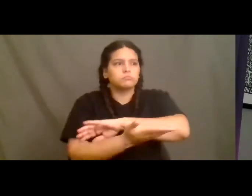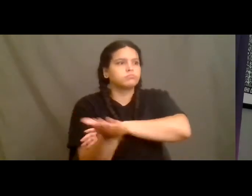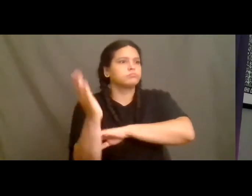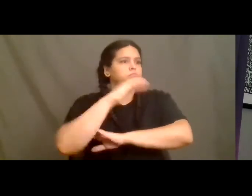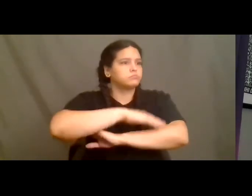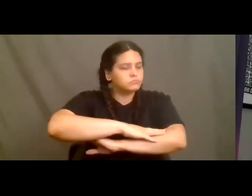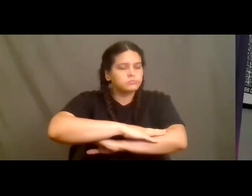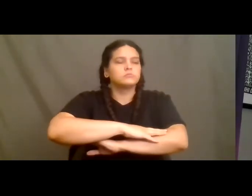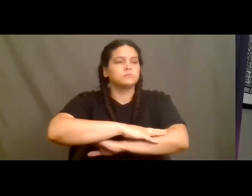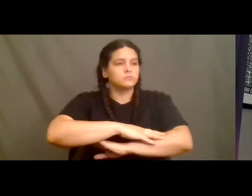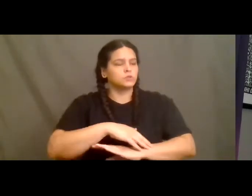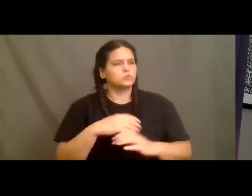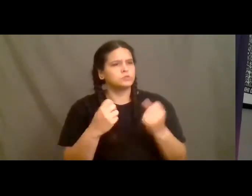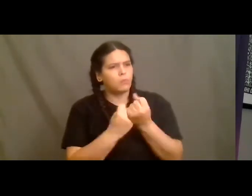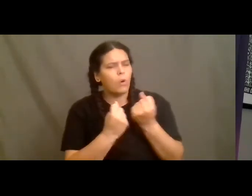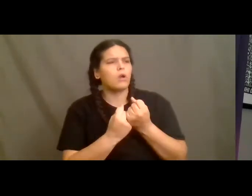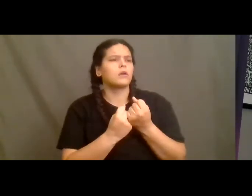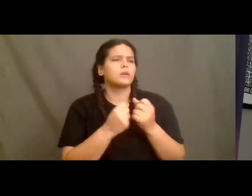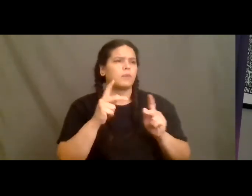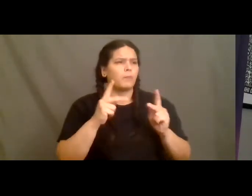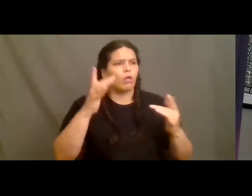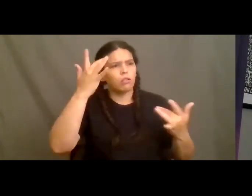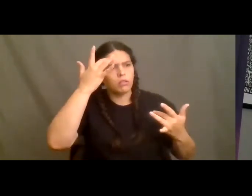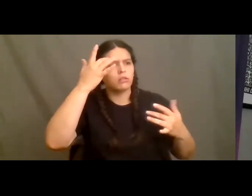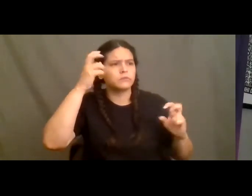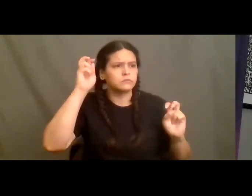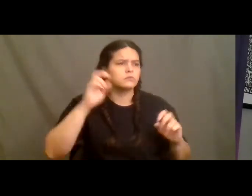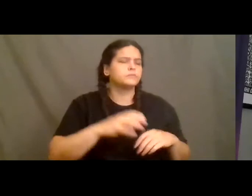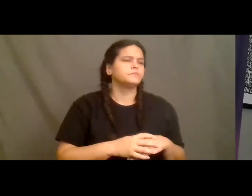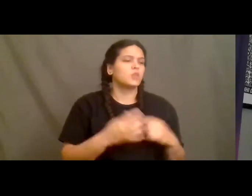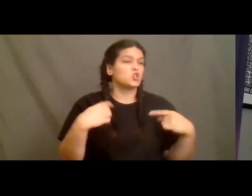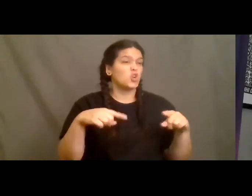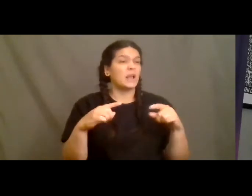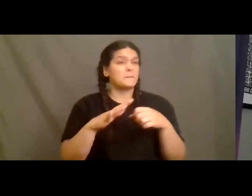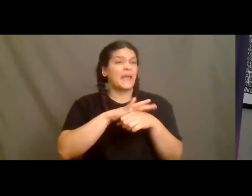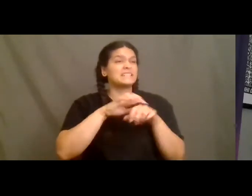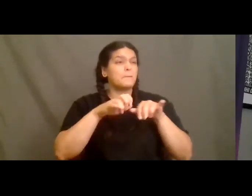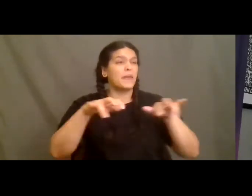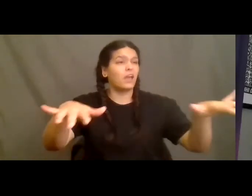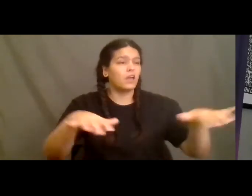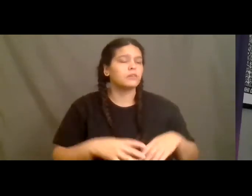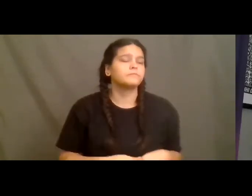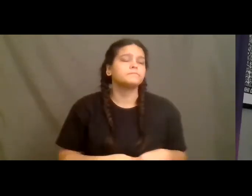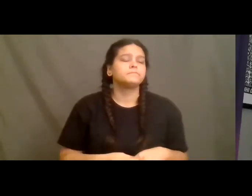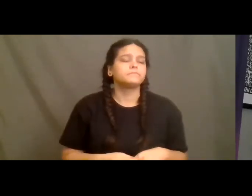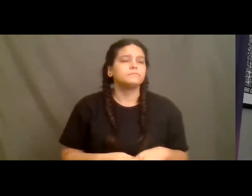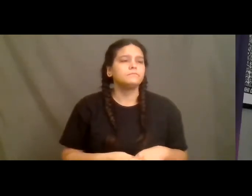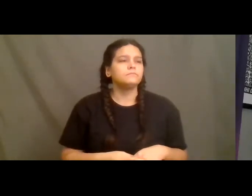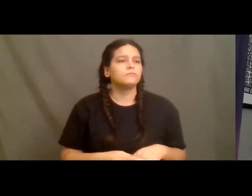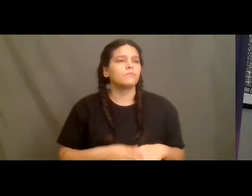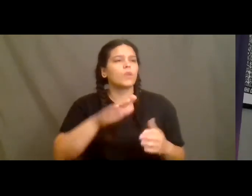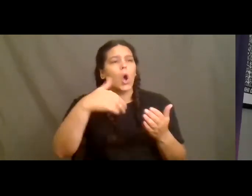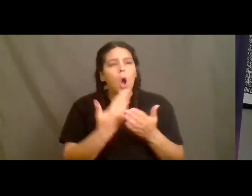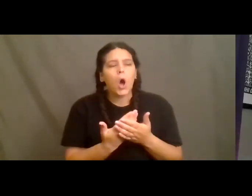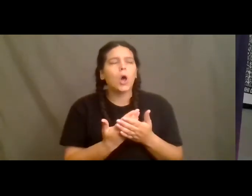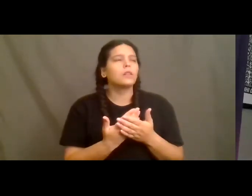for, you know, to during this pandemic, and you know, all of the